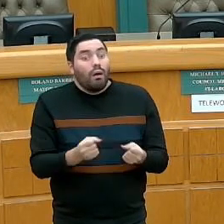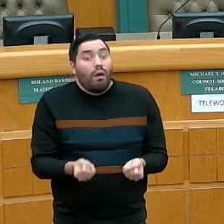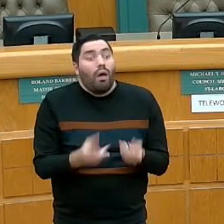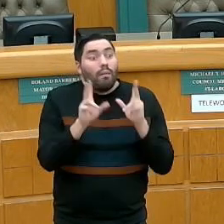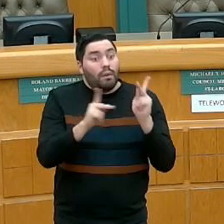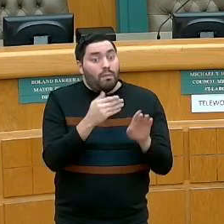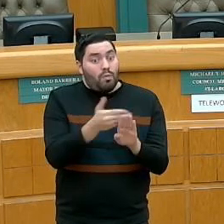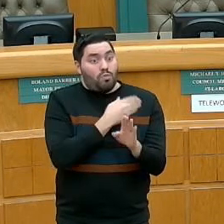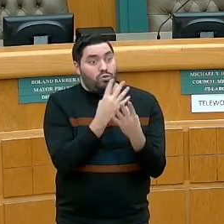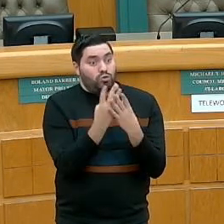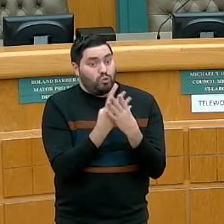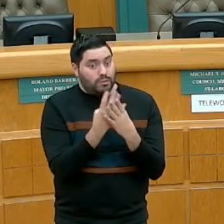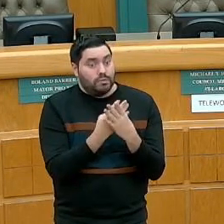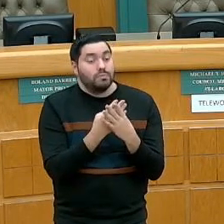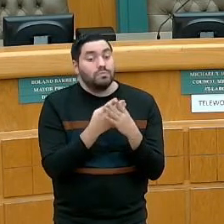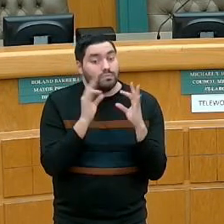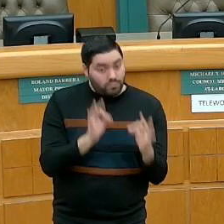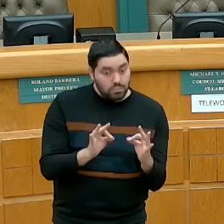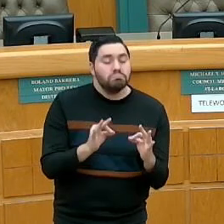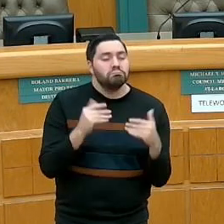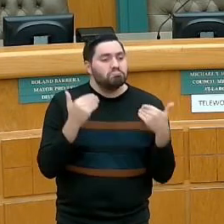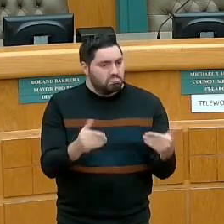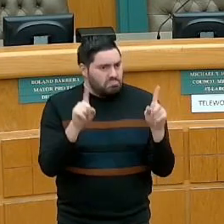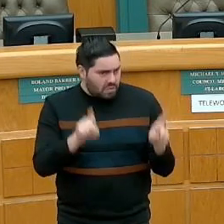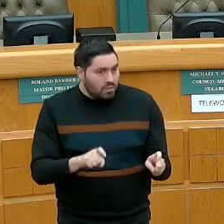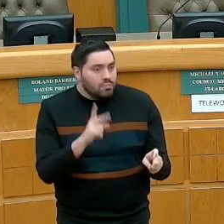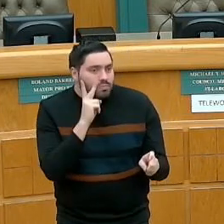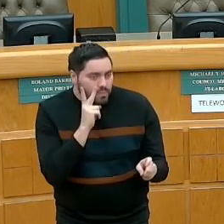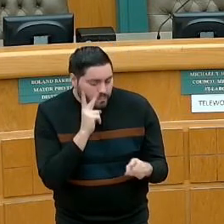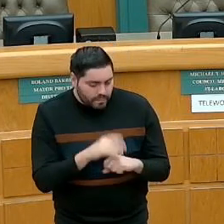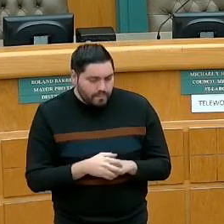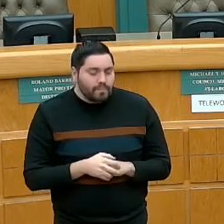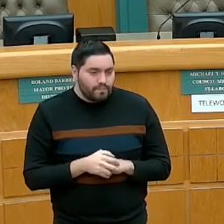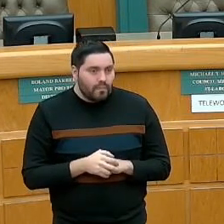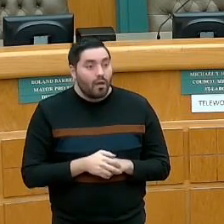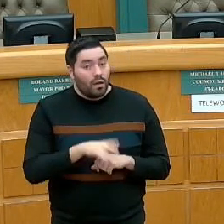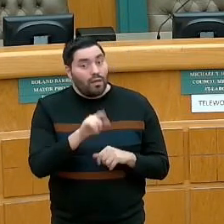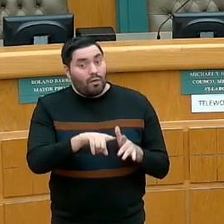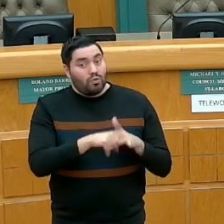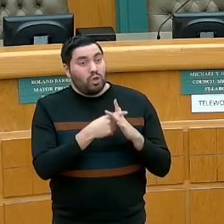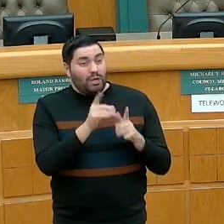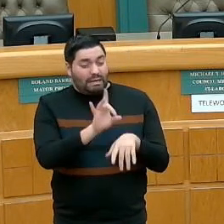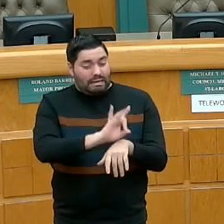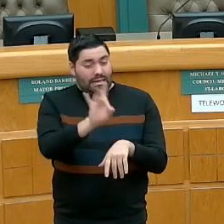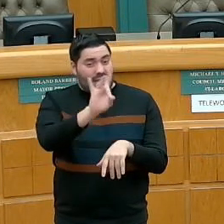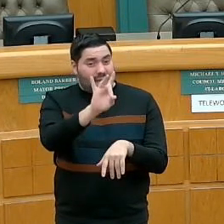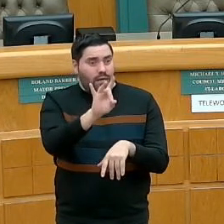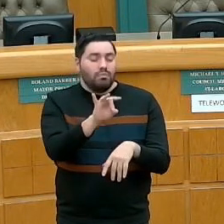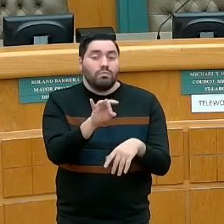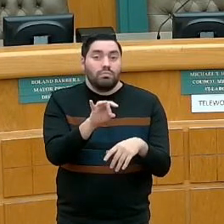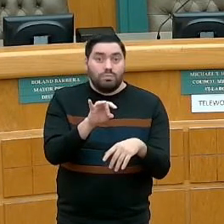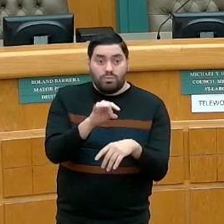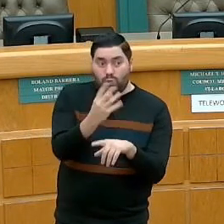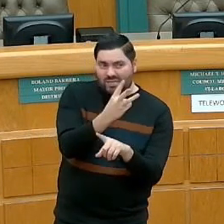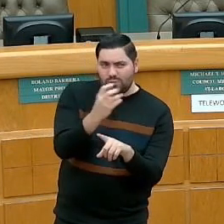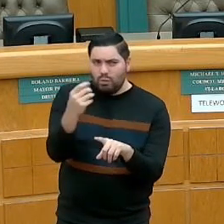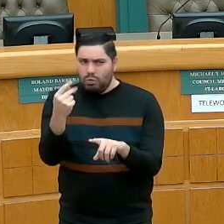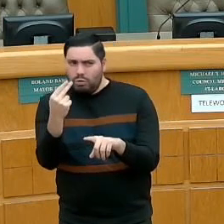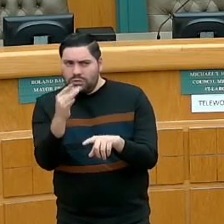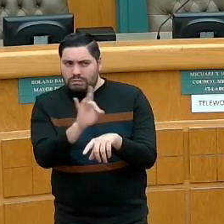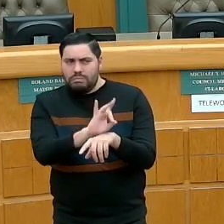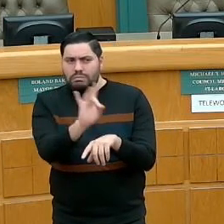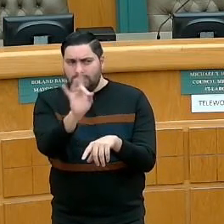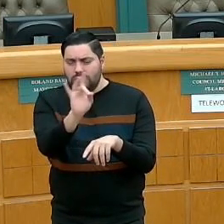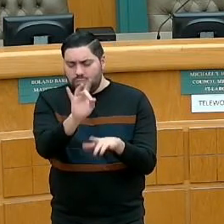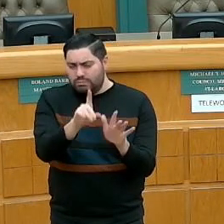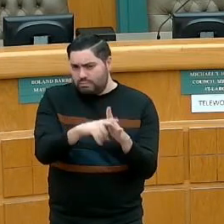pre-screened and cleared for the testing. That will begin at 8 o'clock, either Wednesday or Thursday.